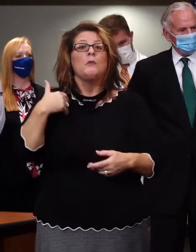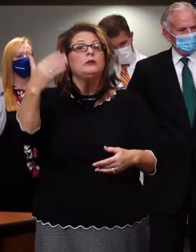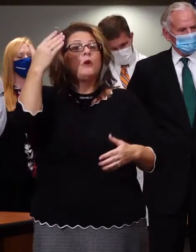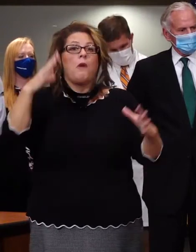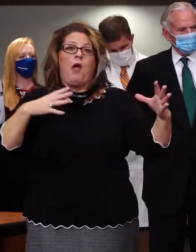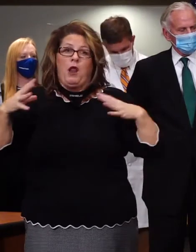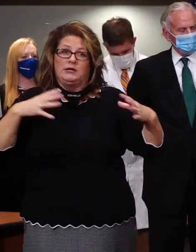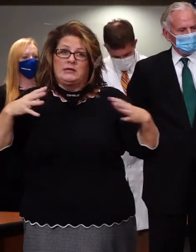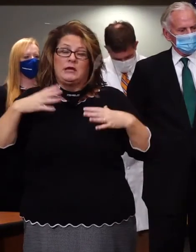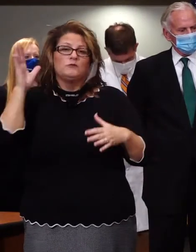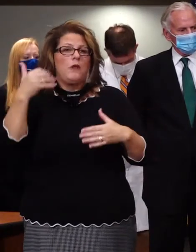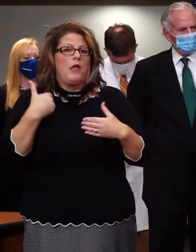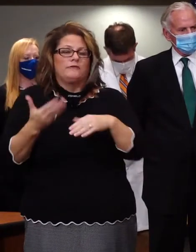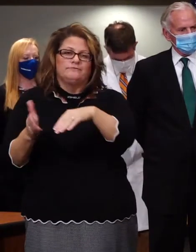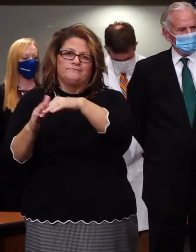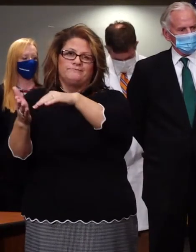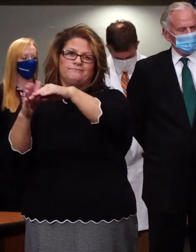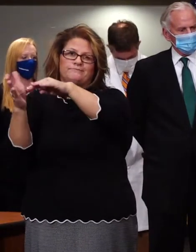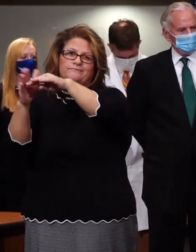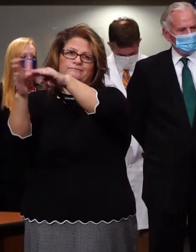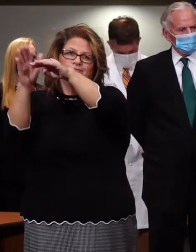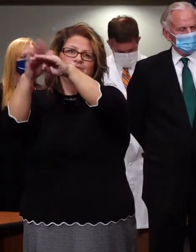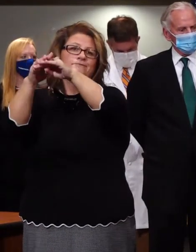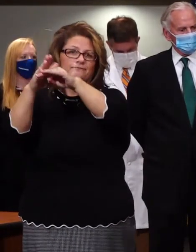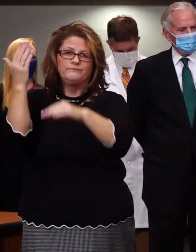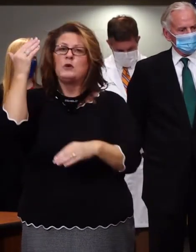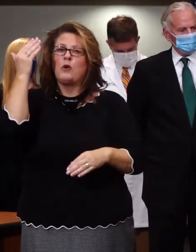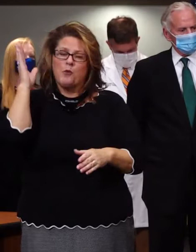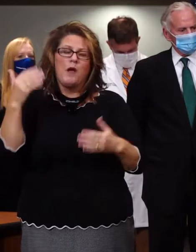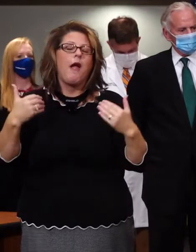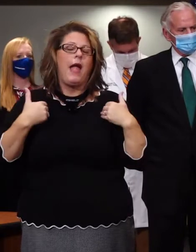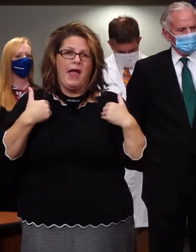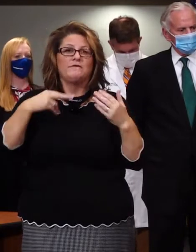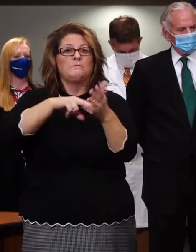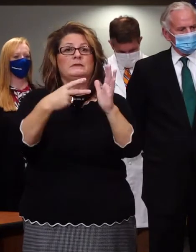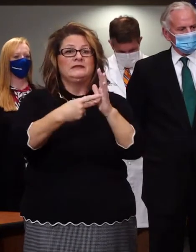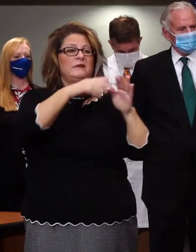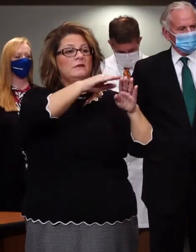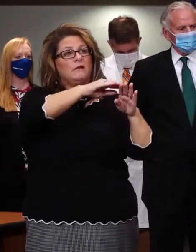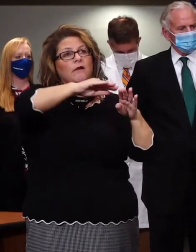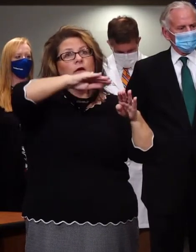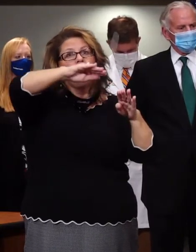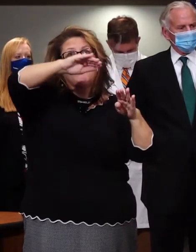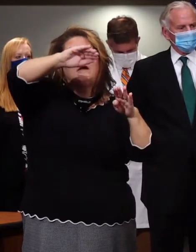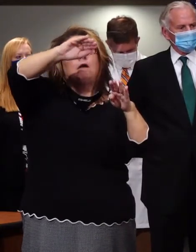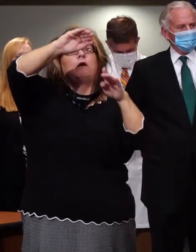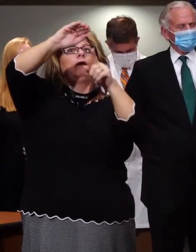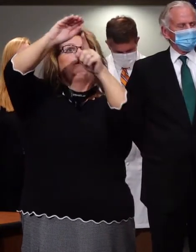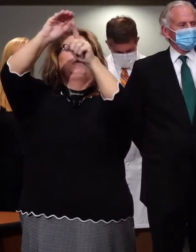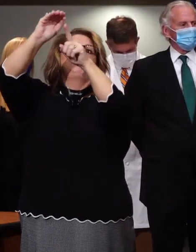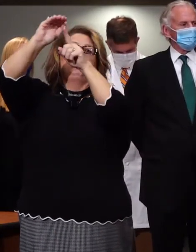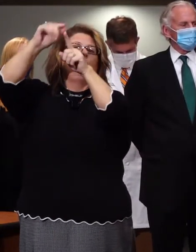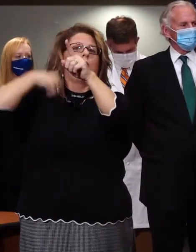can't continue to tolerate these surges and these downward trends. So if we take these